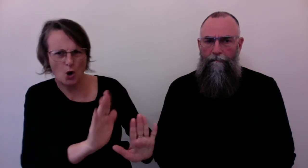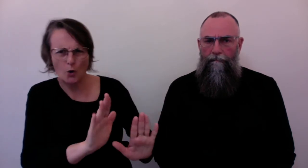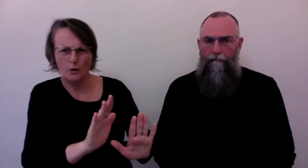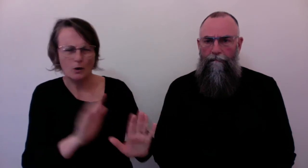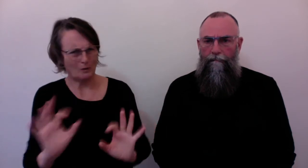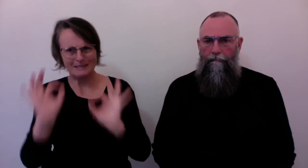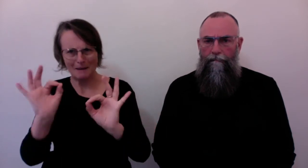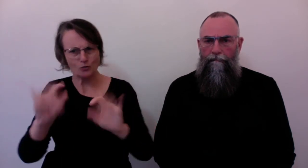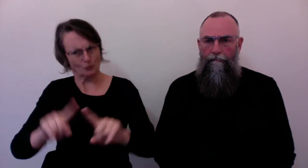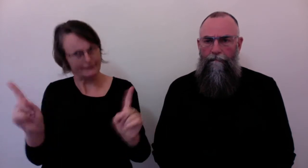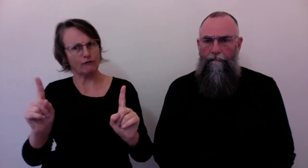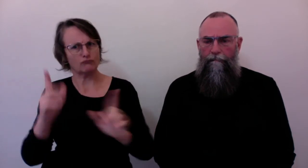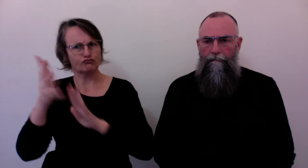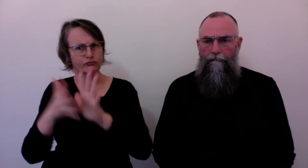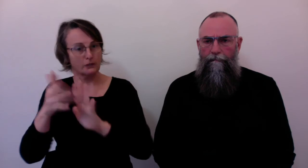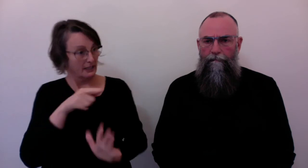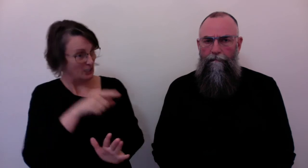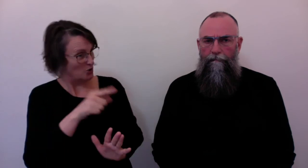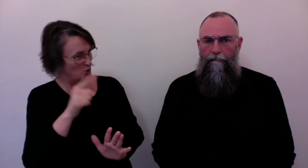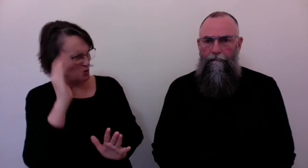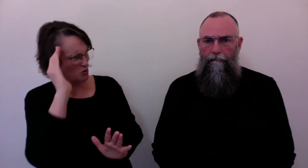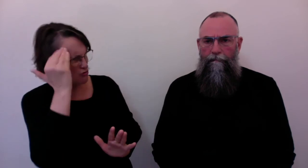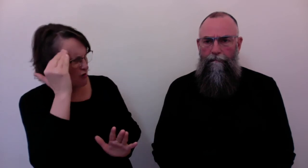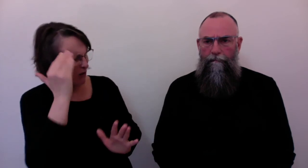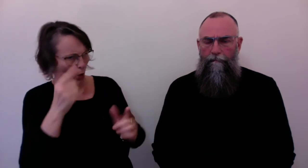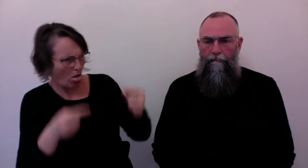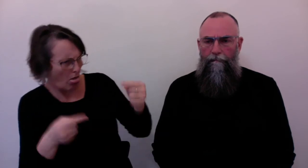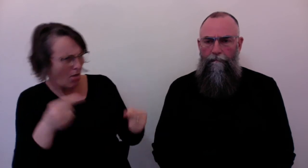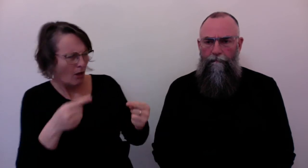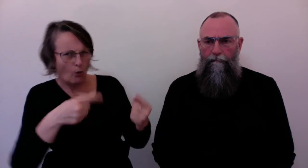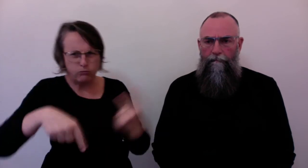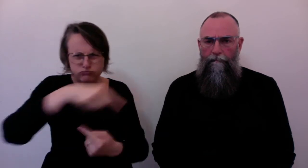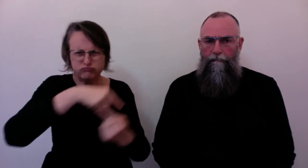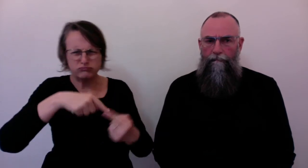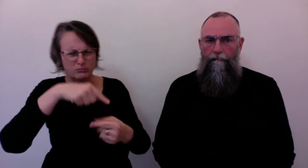and we're different. Did you struggle with the deaf community about, you know, that aspect of things?